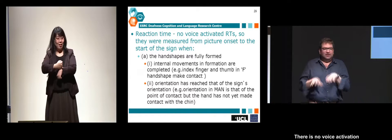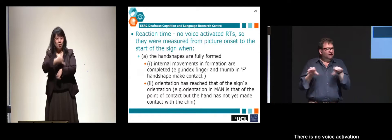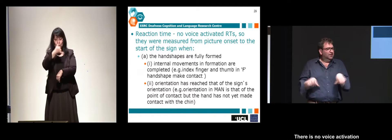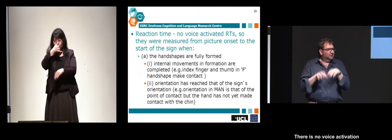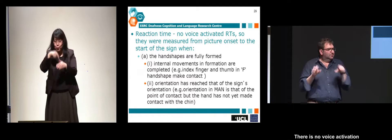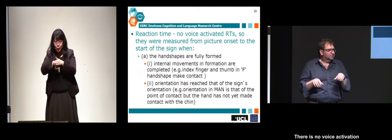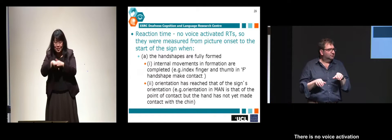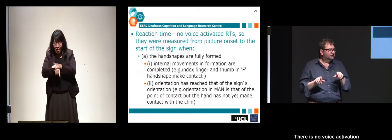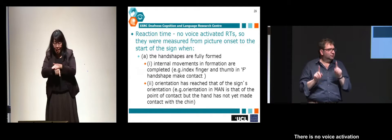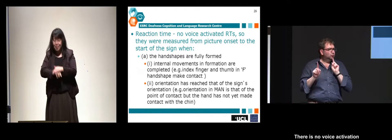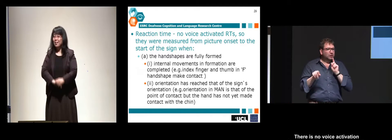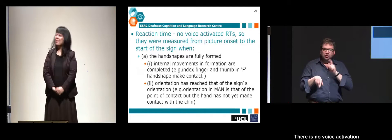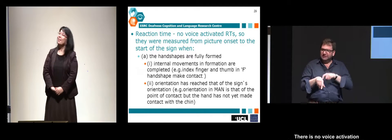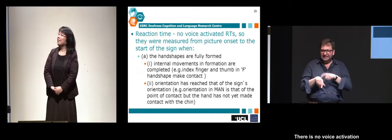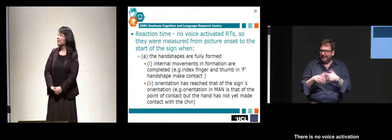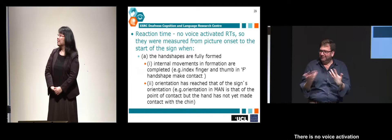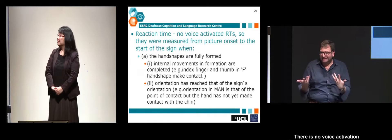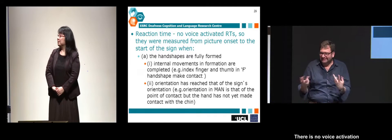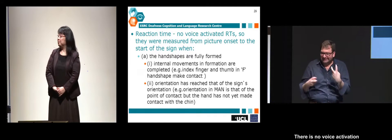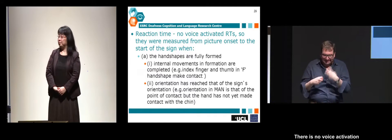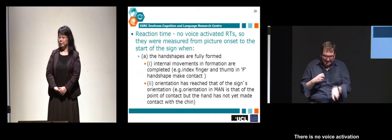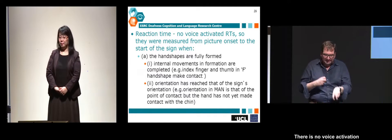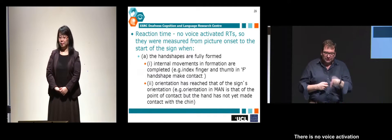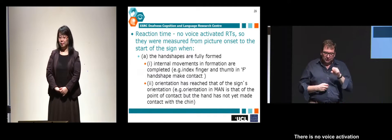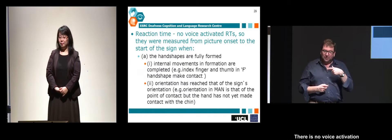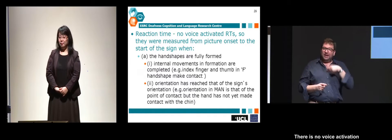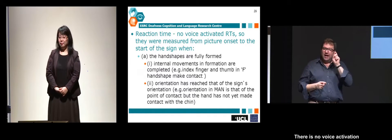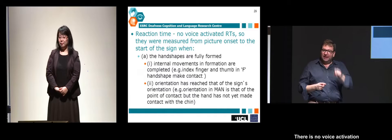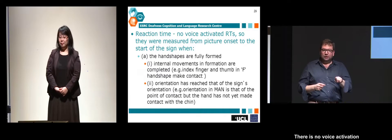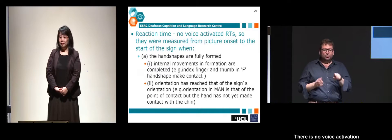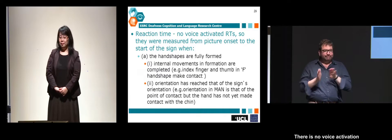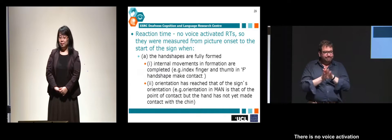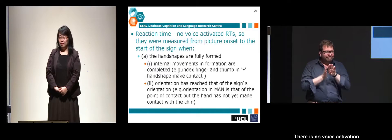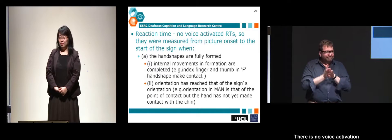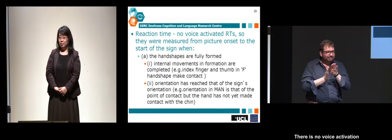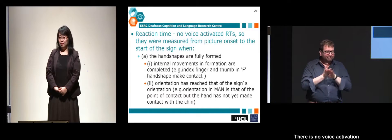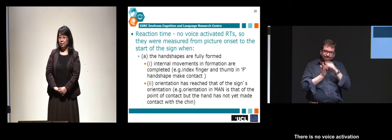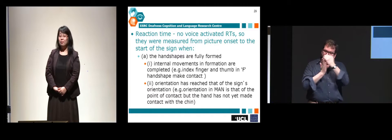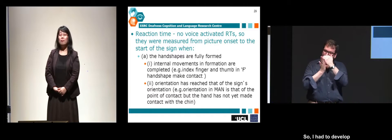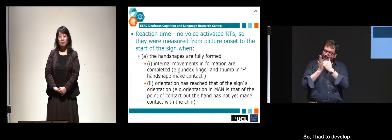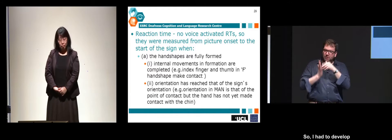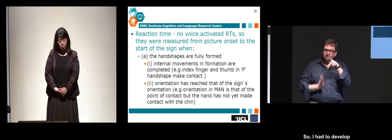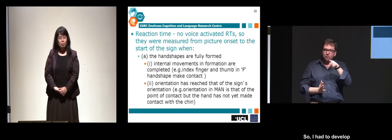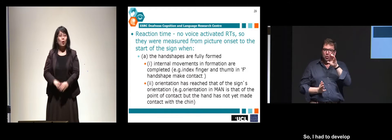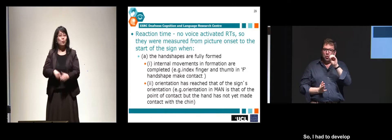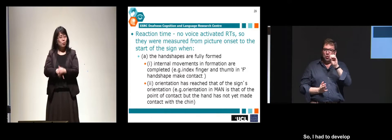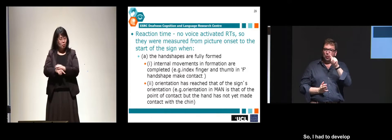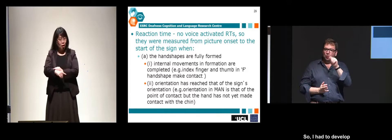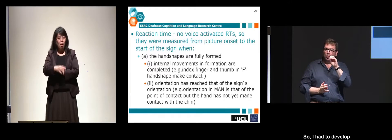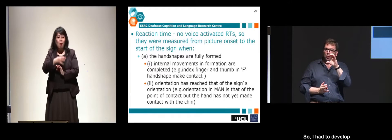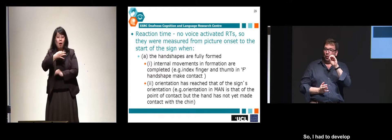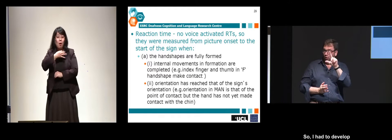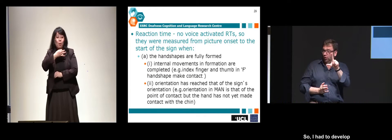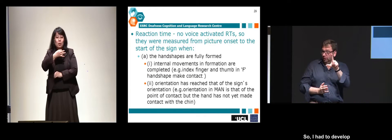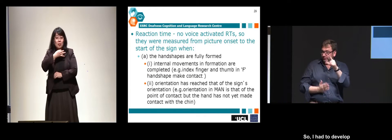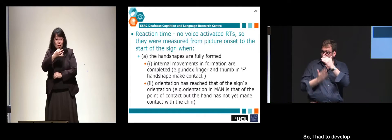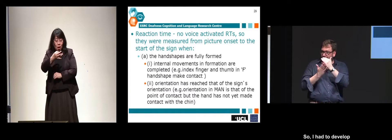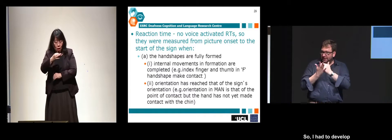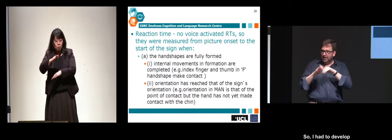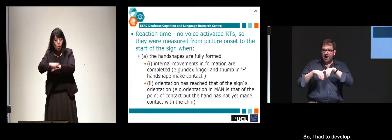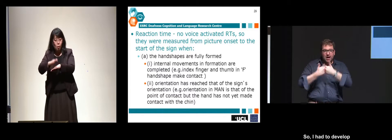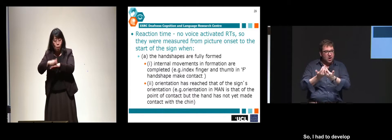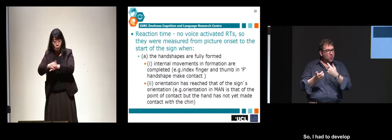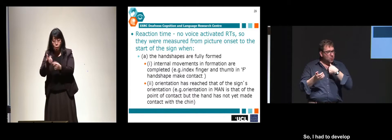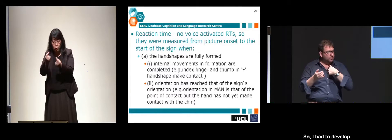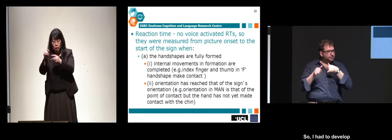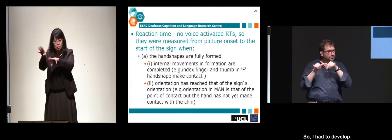There's no voice activation for response time available to us. So I had to develop a list of